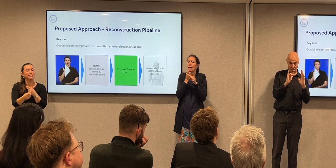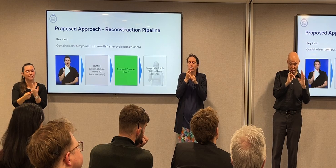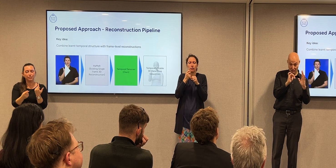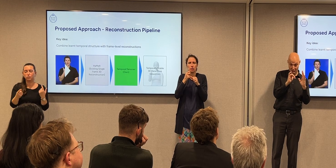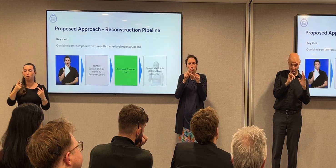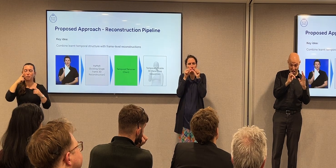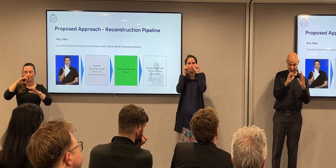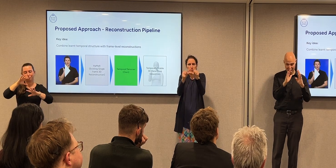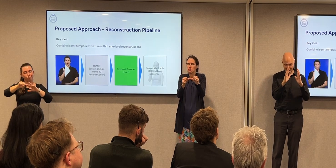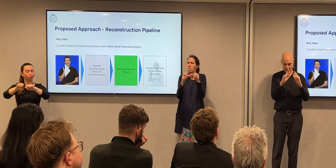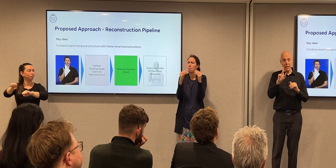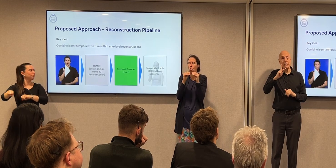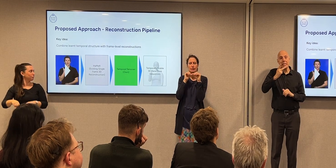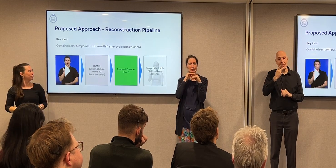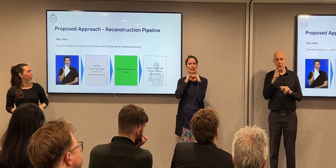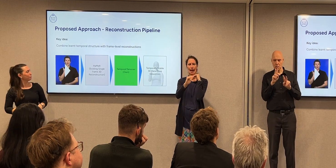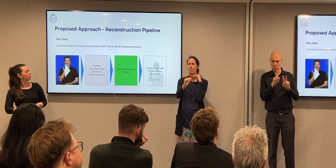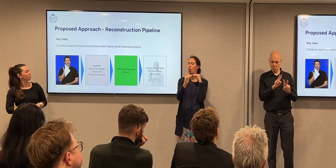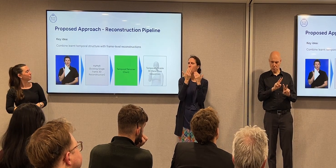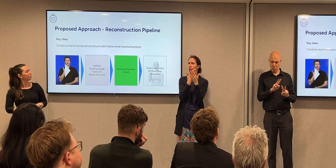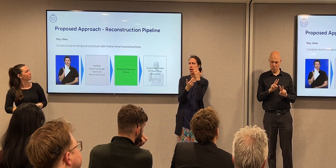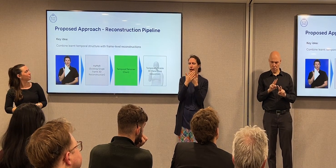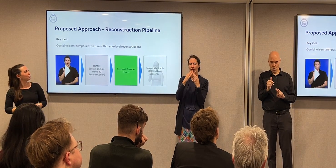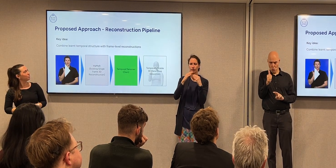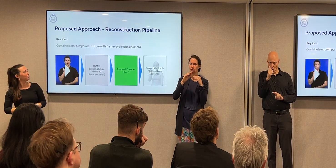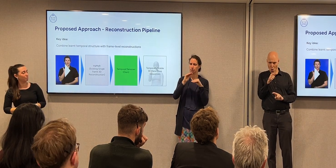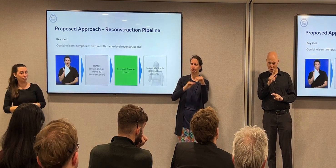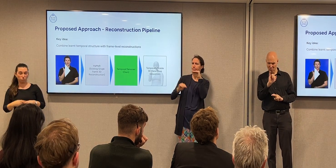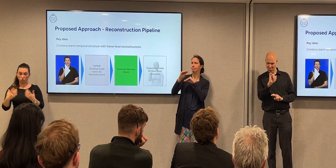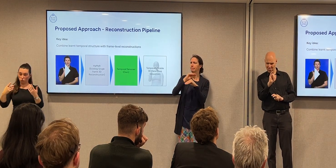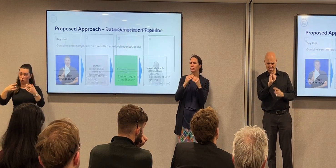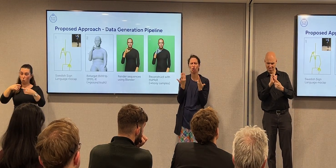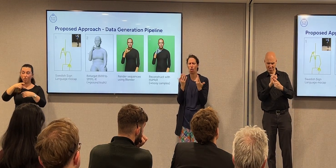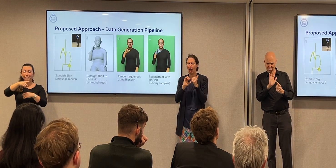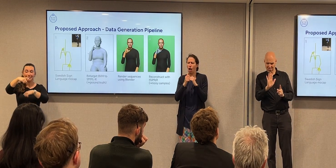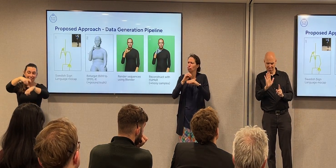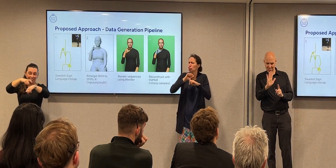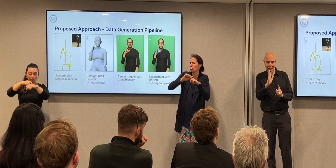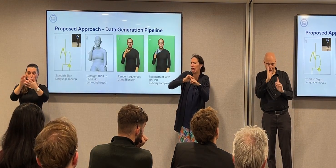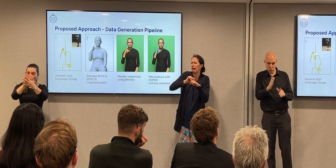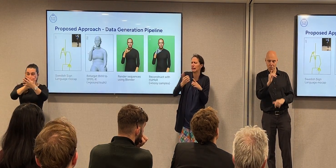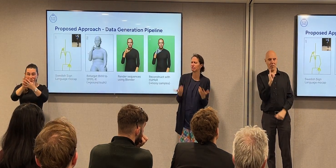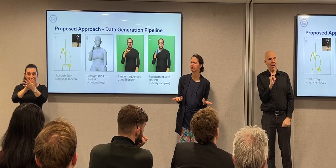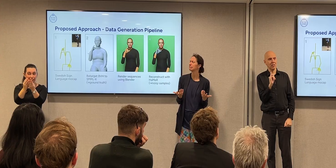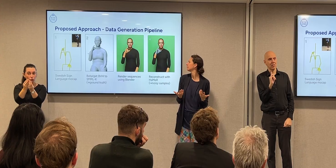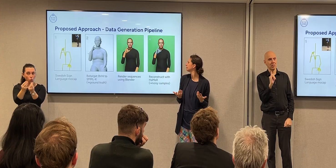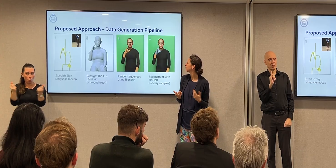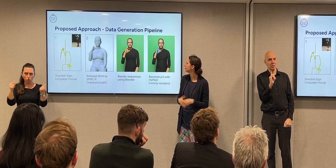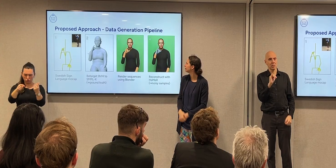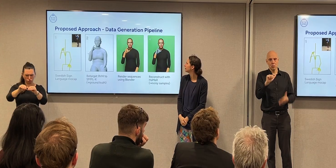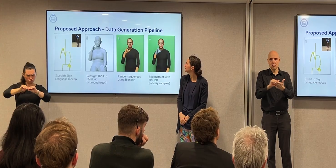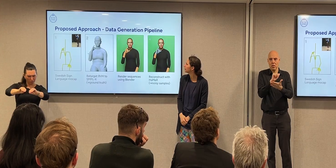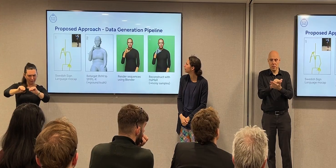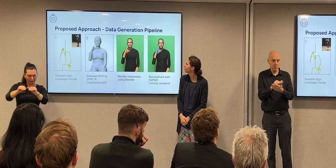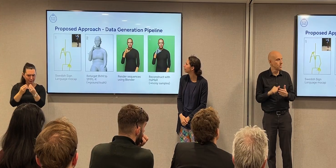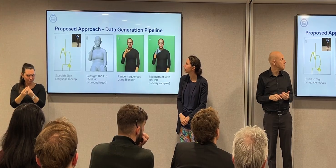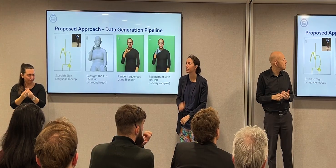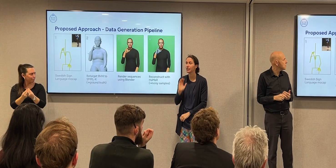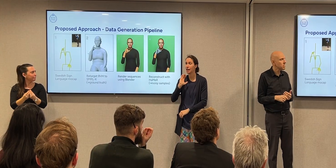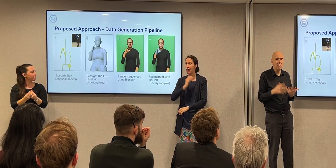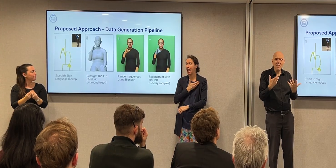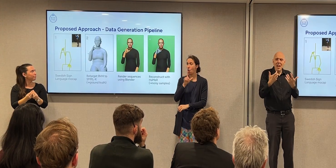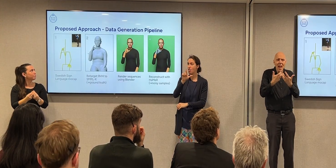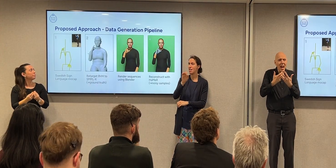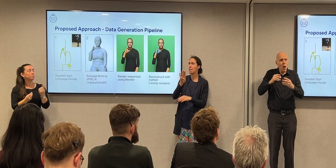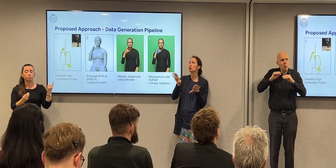sequences. Right, so how do we train this temporal denoiser? Well, in our lab, we do a lot of